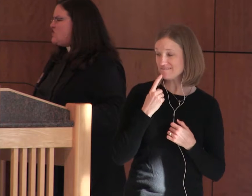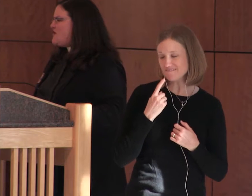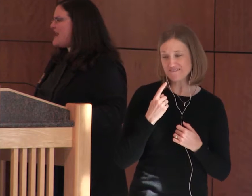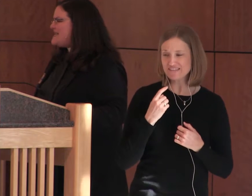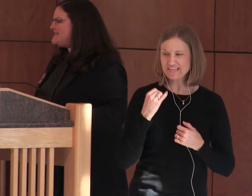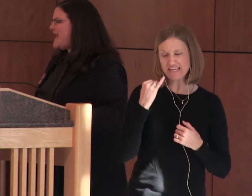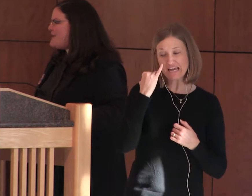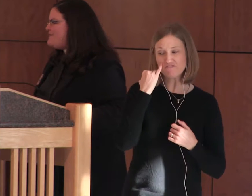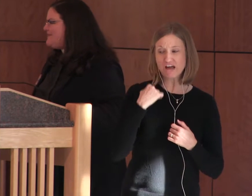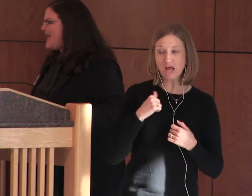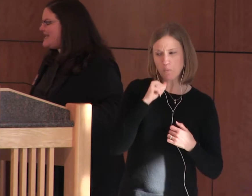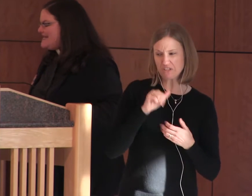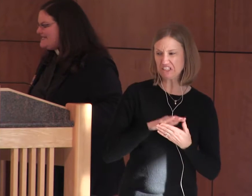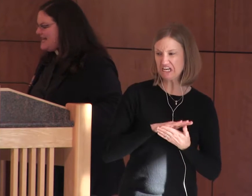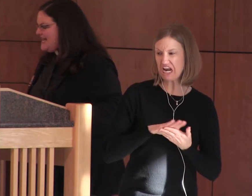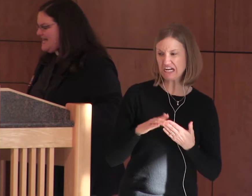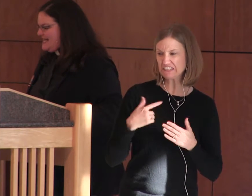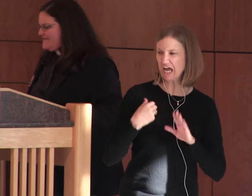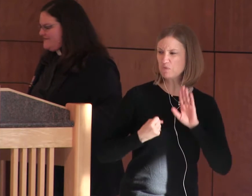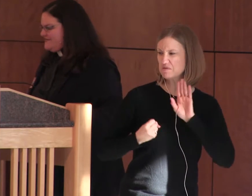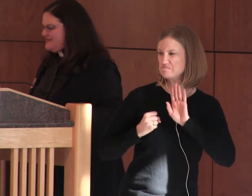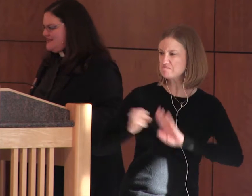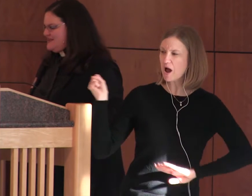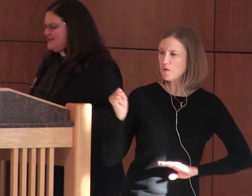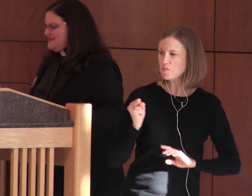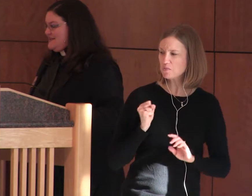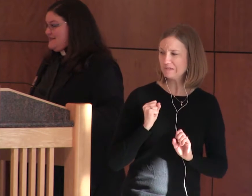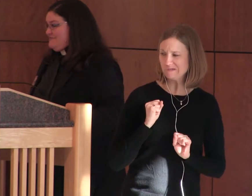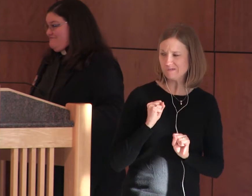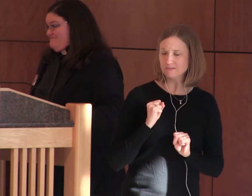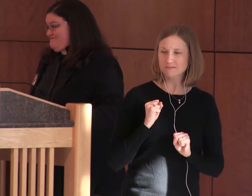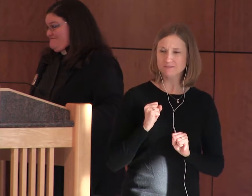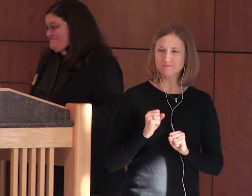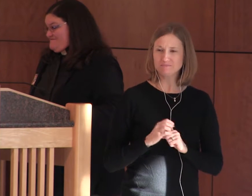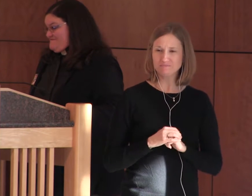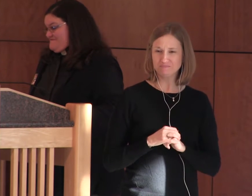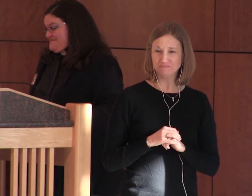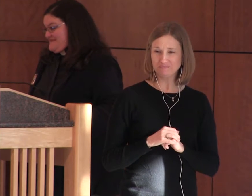wasn't so nice, I'd blacken his eye."